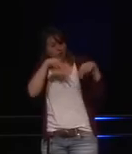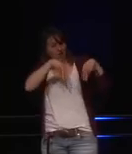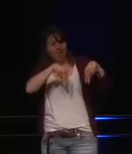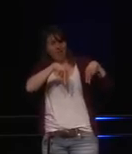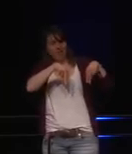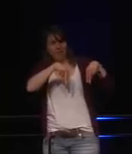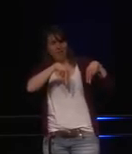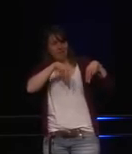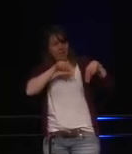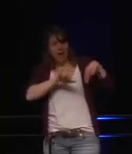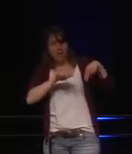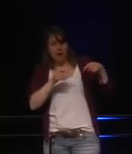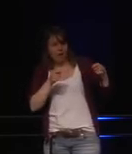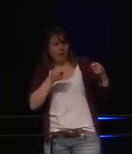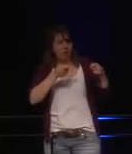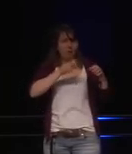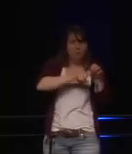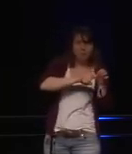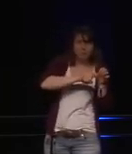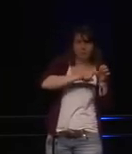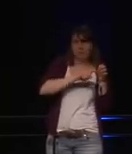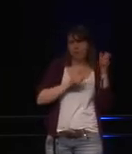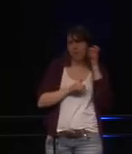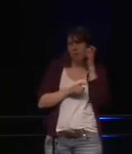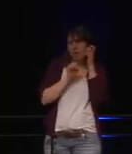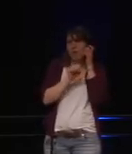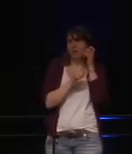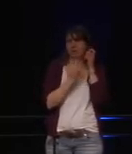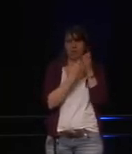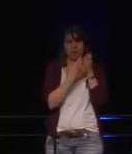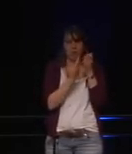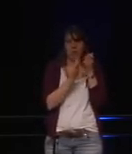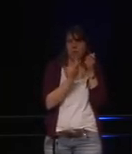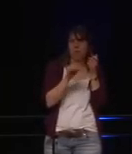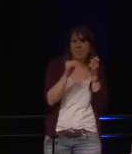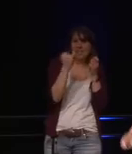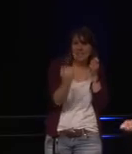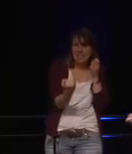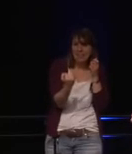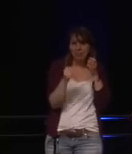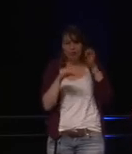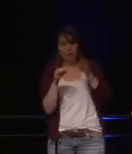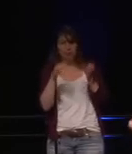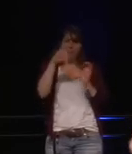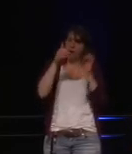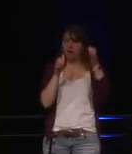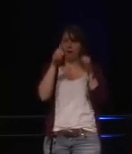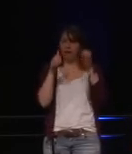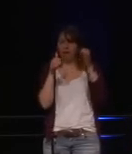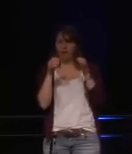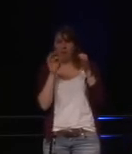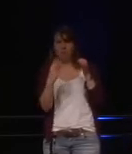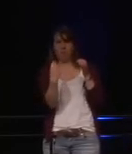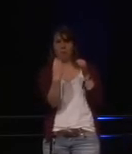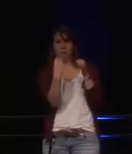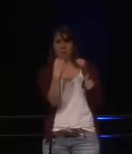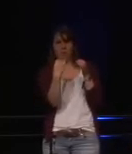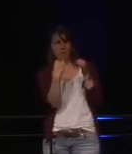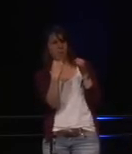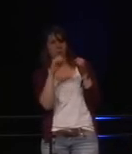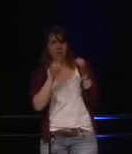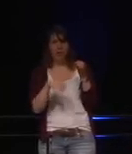these Bluetooth connections are not secured by a password or PIN code. So, every smartphone user close enough